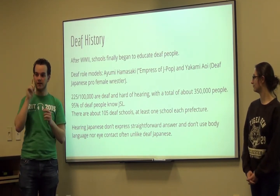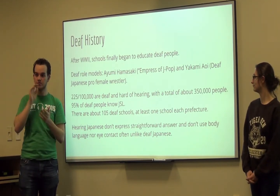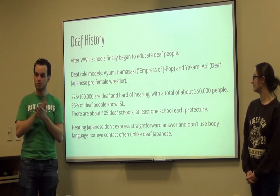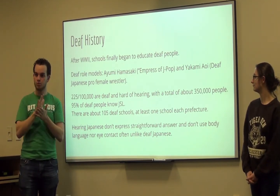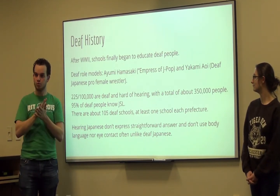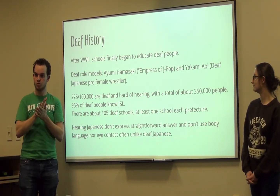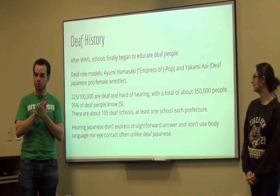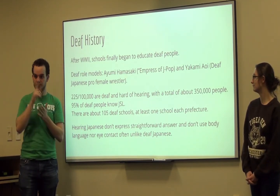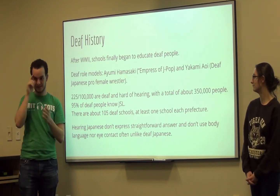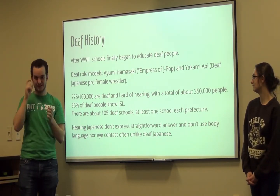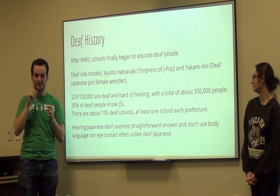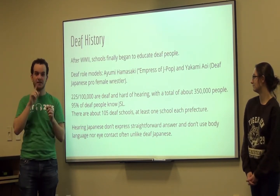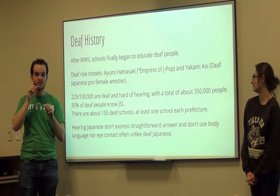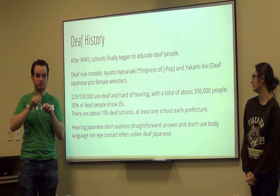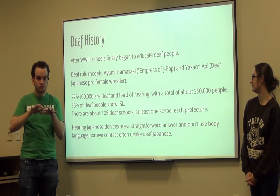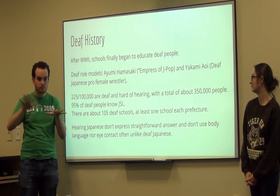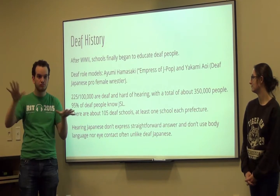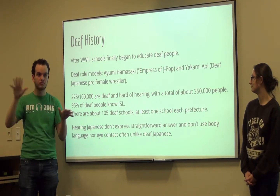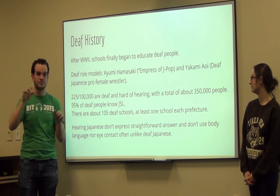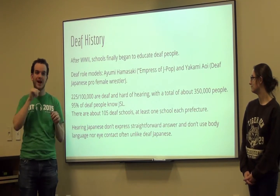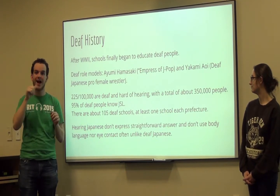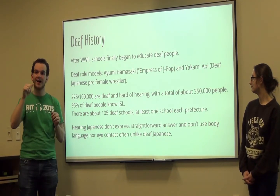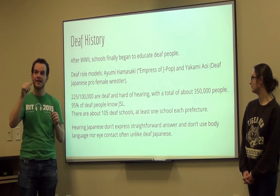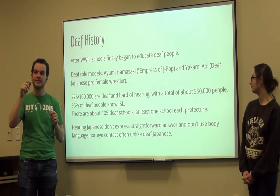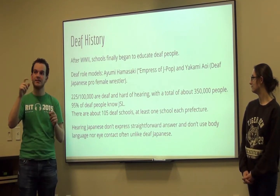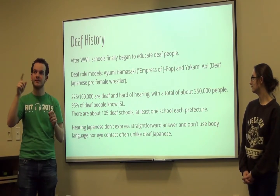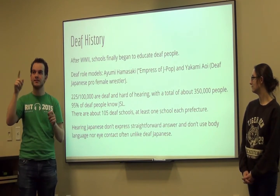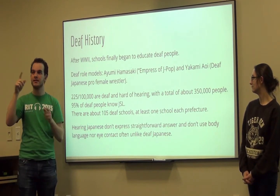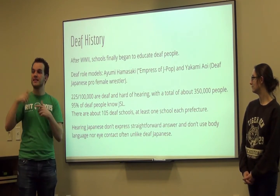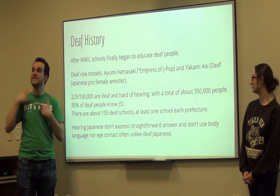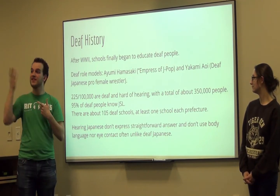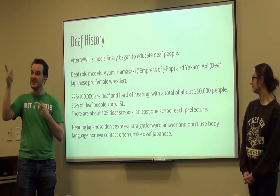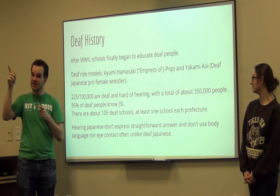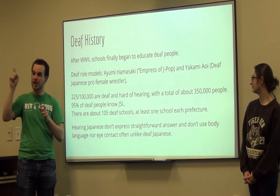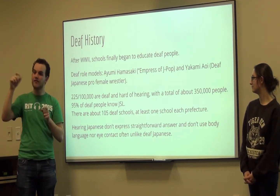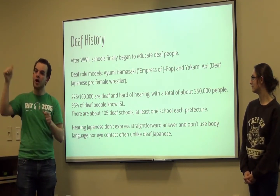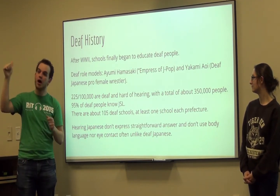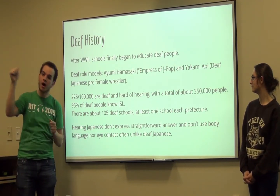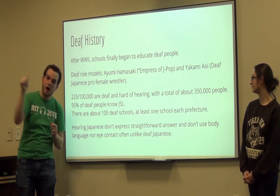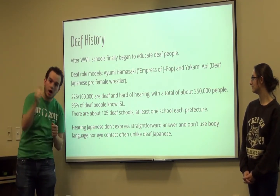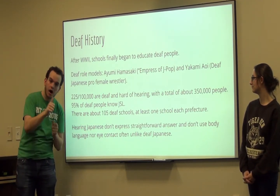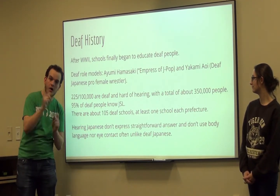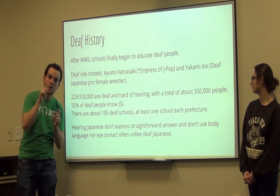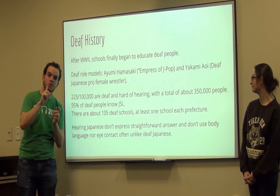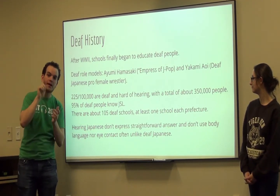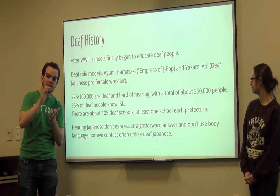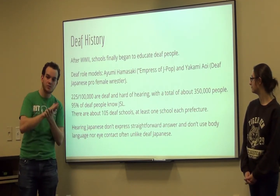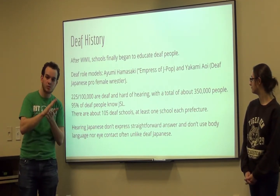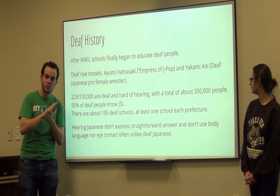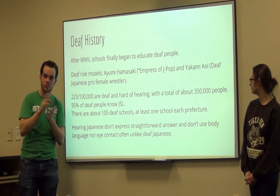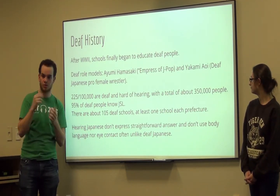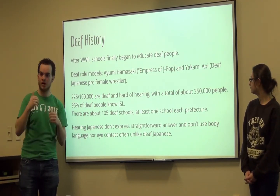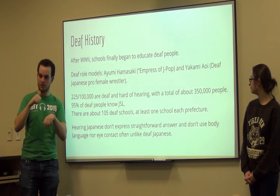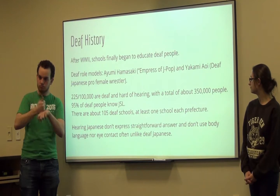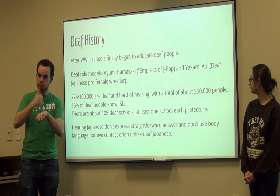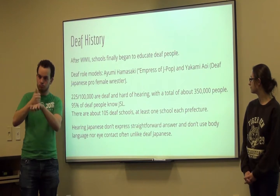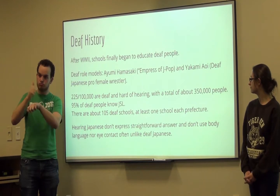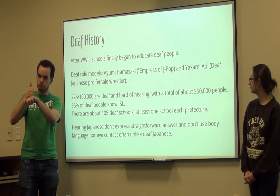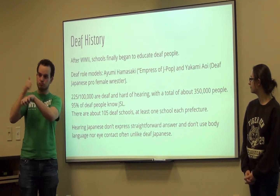at least one school for the deaf, because there are so many deaf people. They don't, if somebody lives like really all the way north in